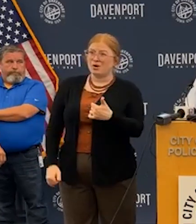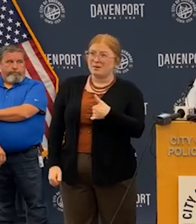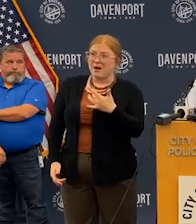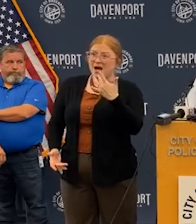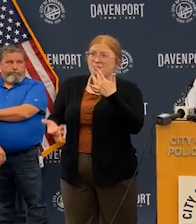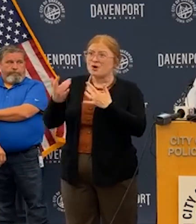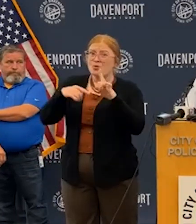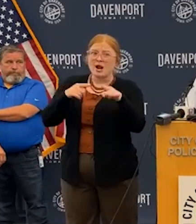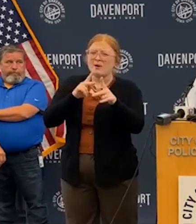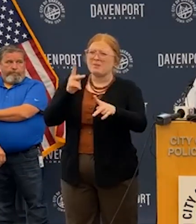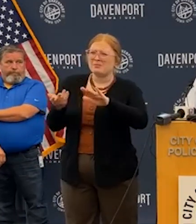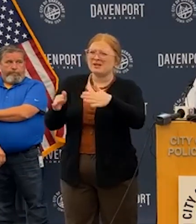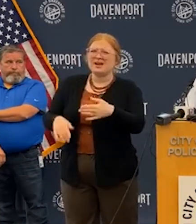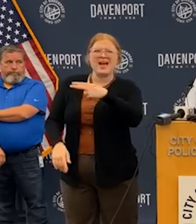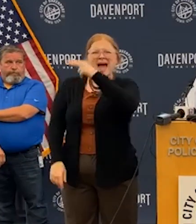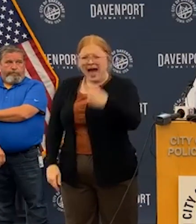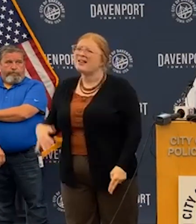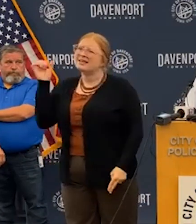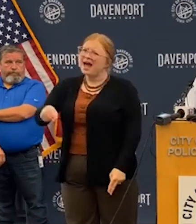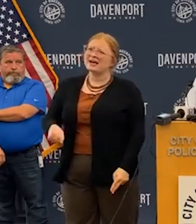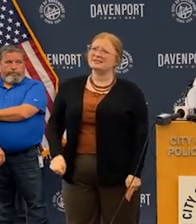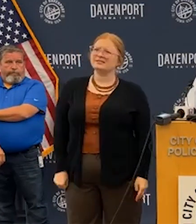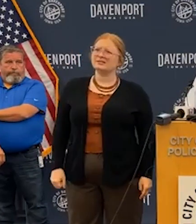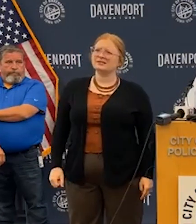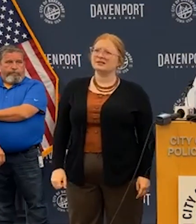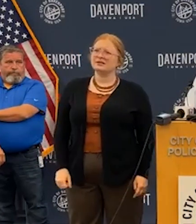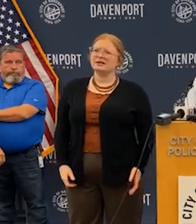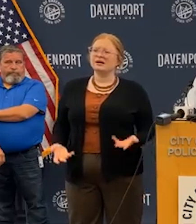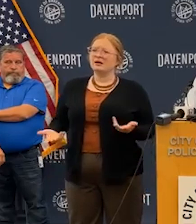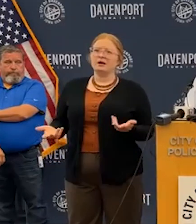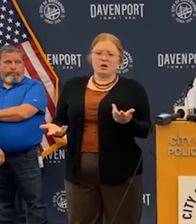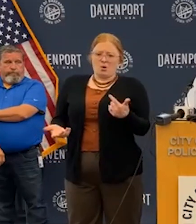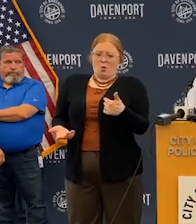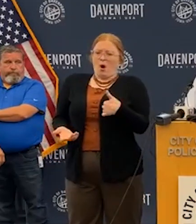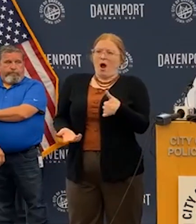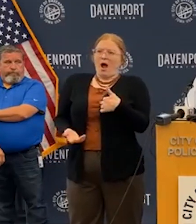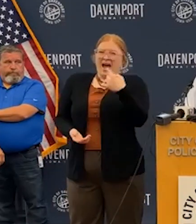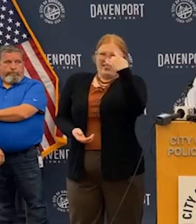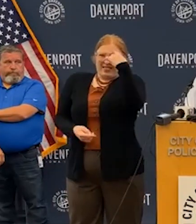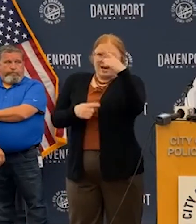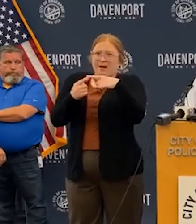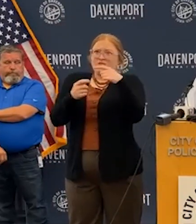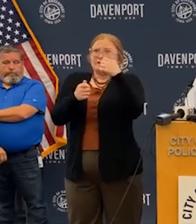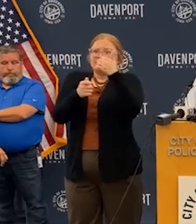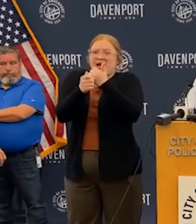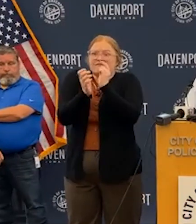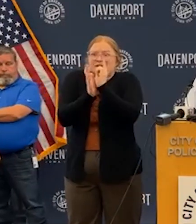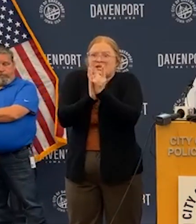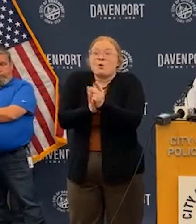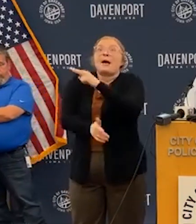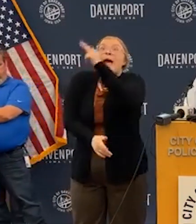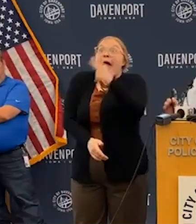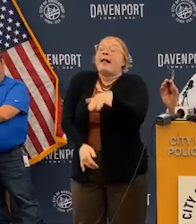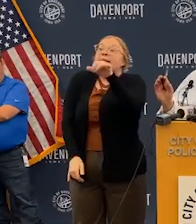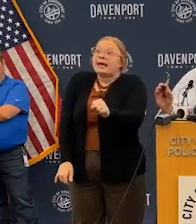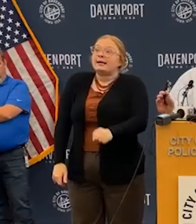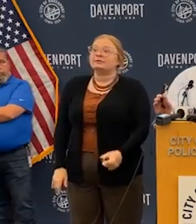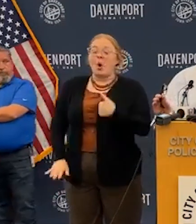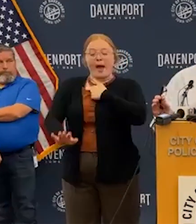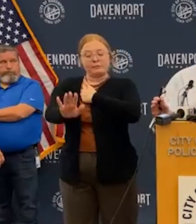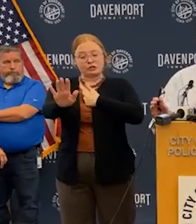Do I think about this every moment? Hell yeah. I apologize for me getting a little wordy here.